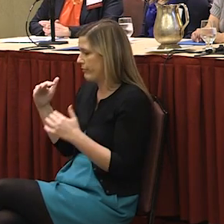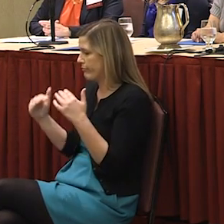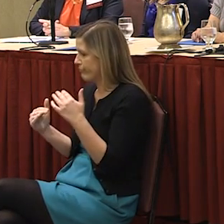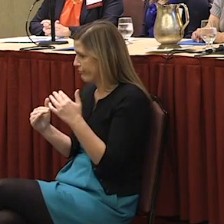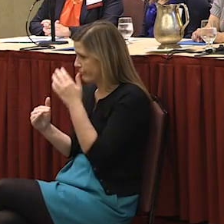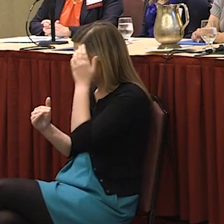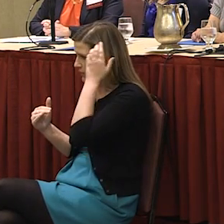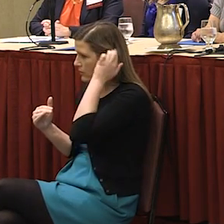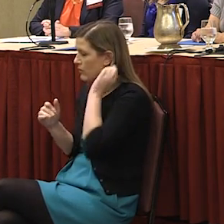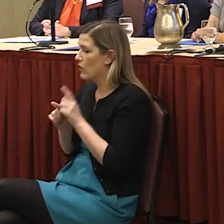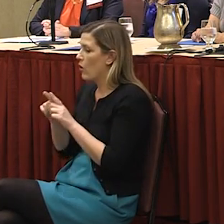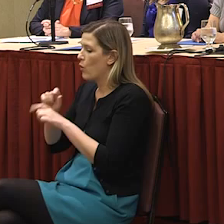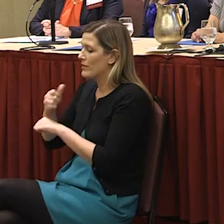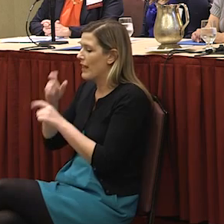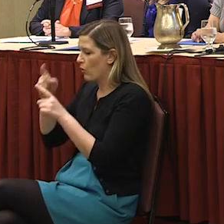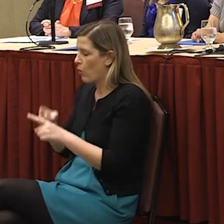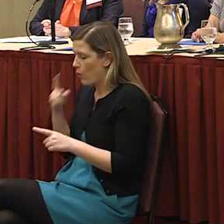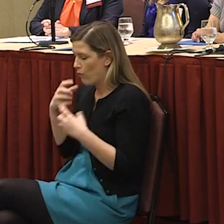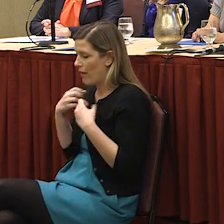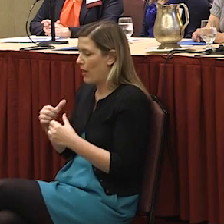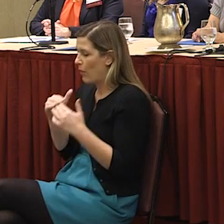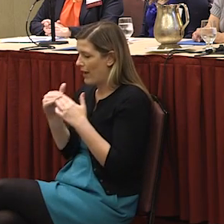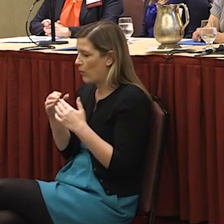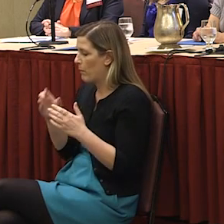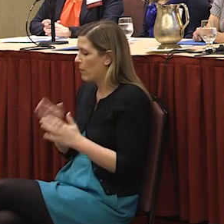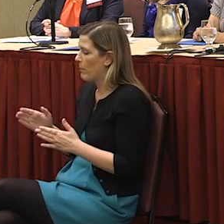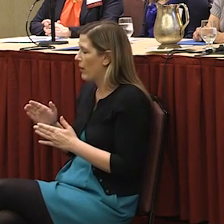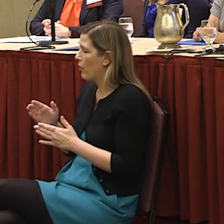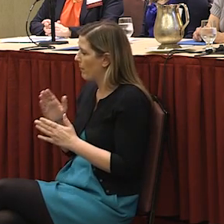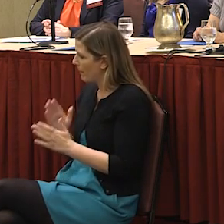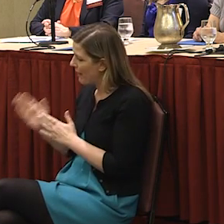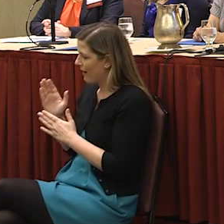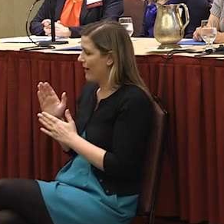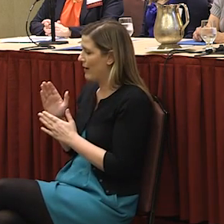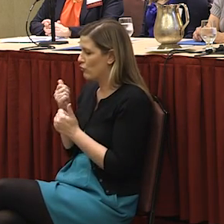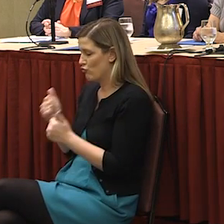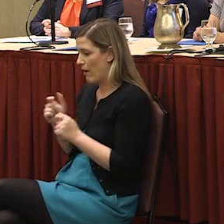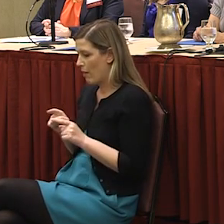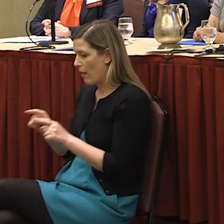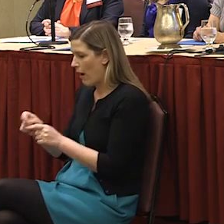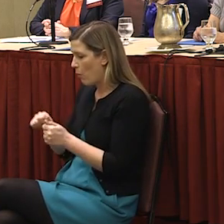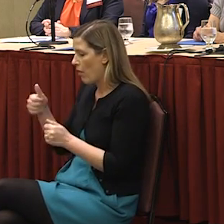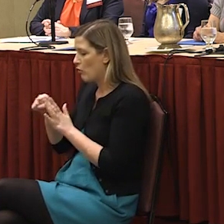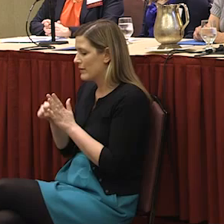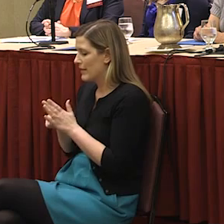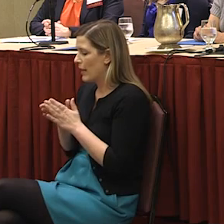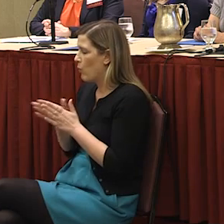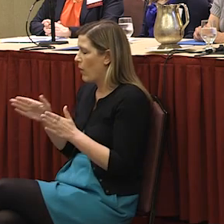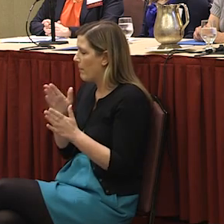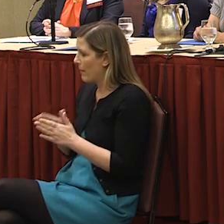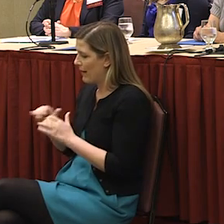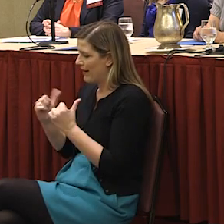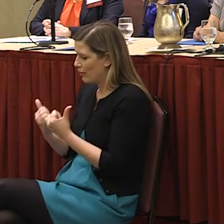to set goals for health equity and preparing plans in Rhode Island to achieve health equity in alignment with other statewide planning agencies and